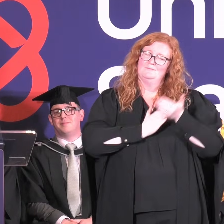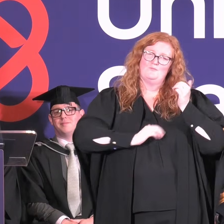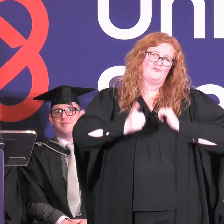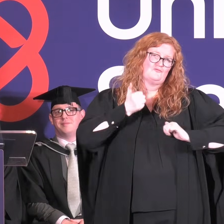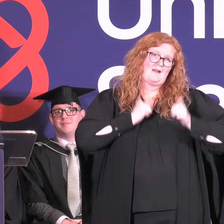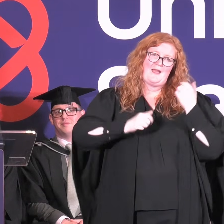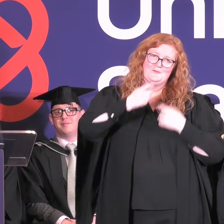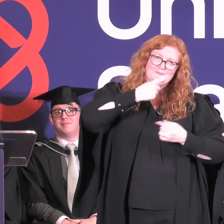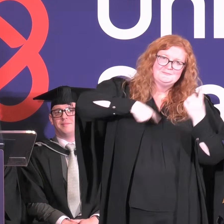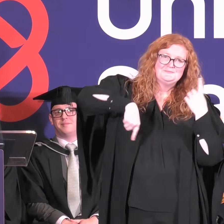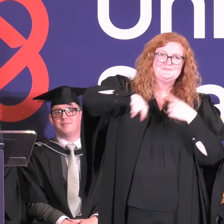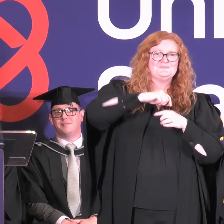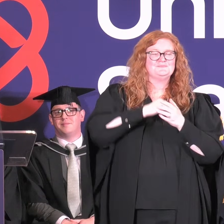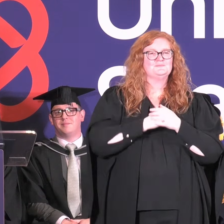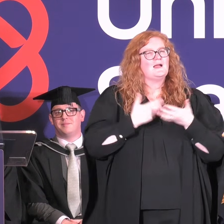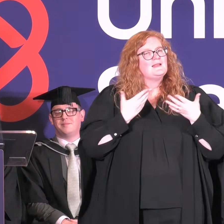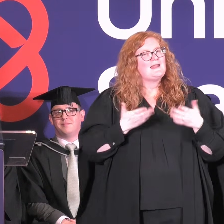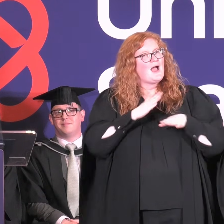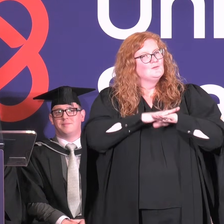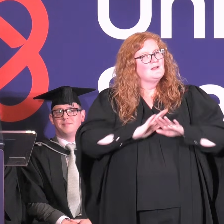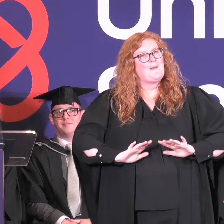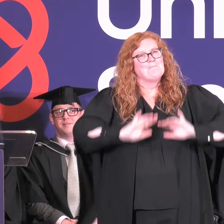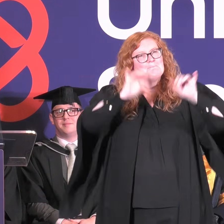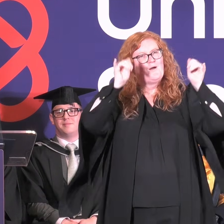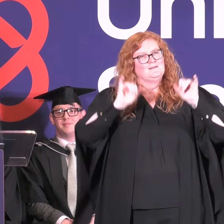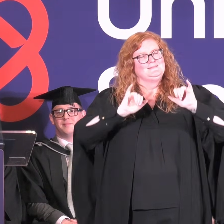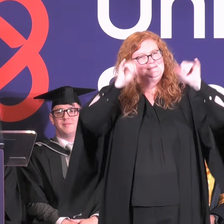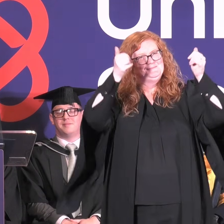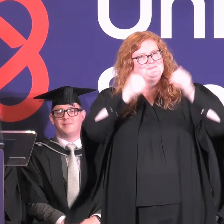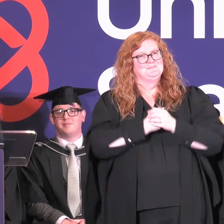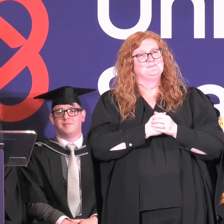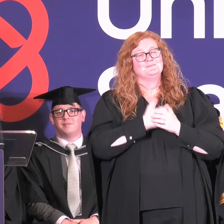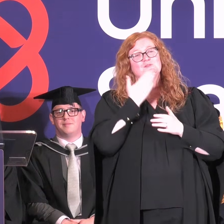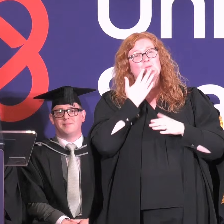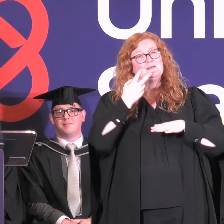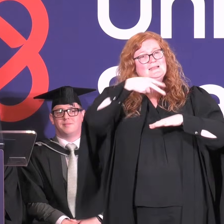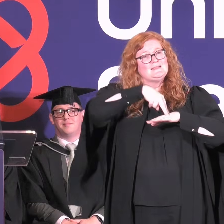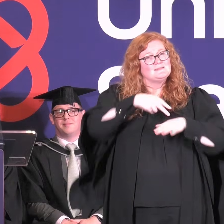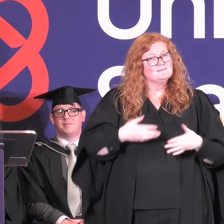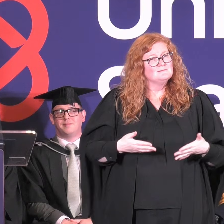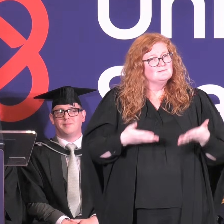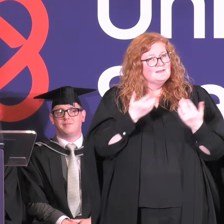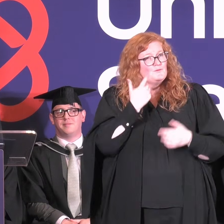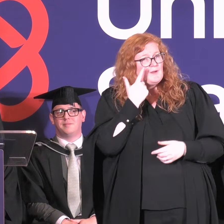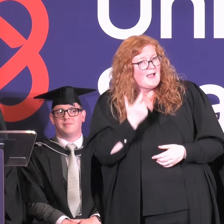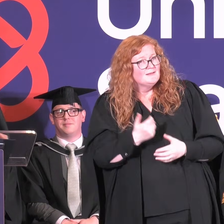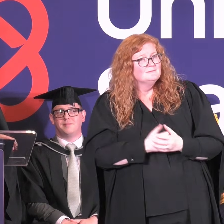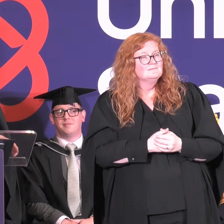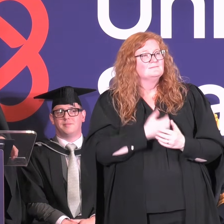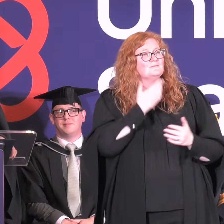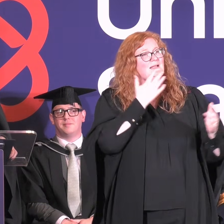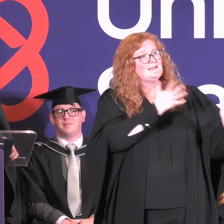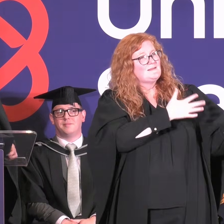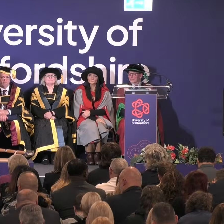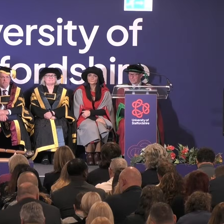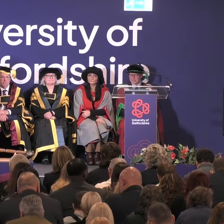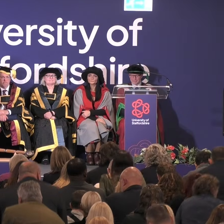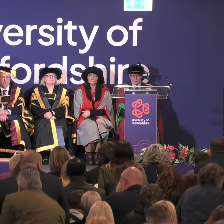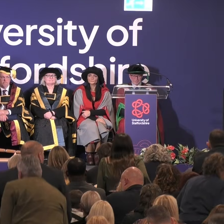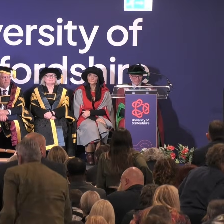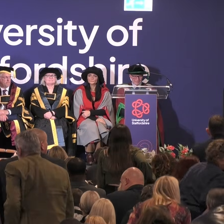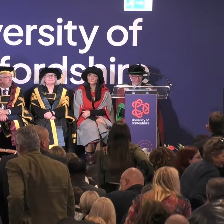you. And now it's your time to party. So please be upstanding if you're able. Harpist, if you please.